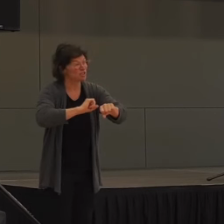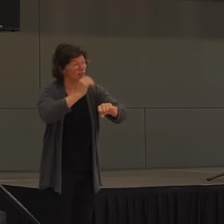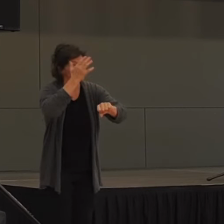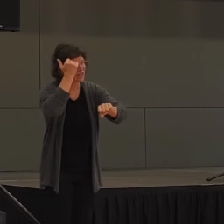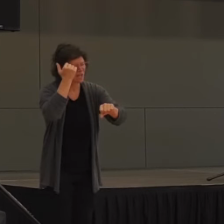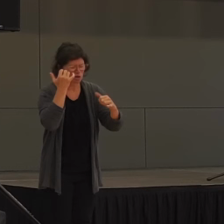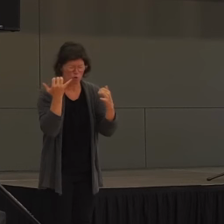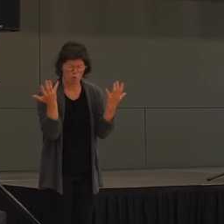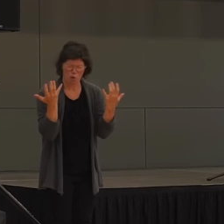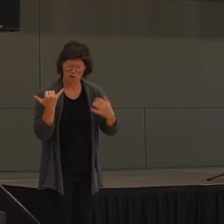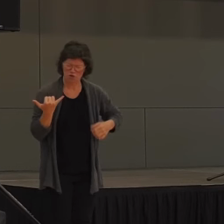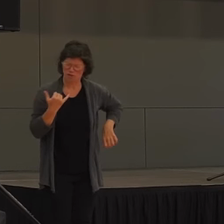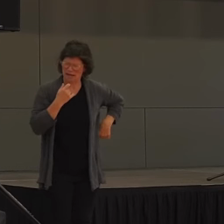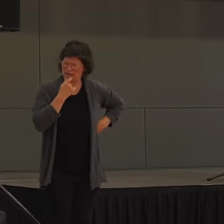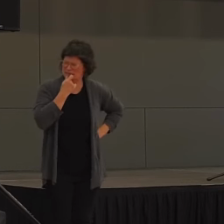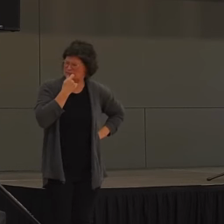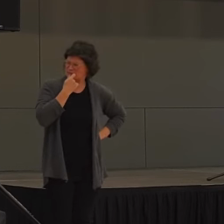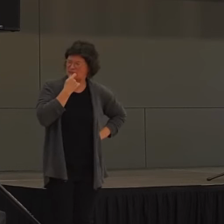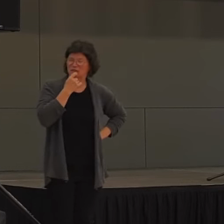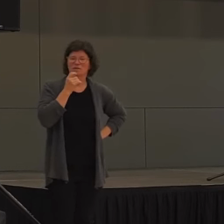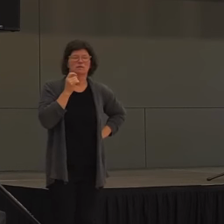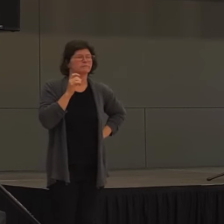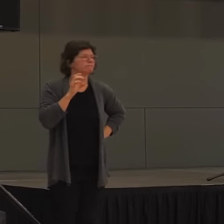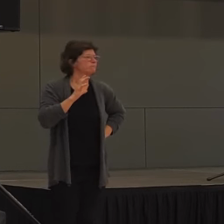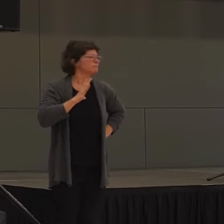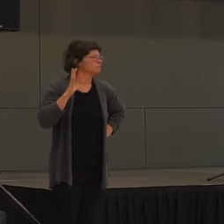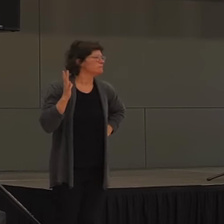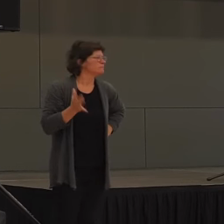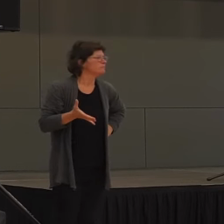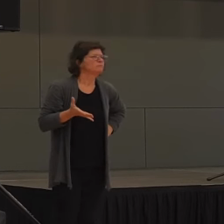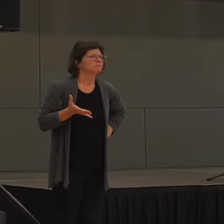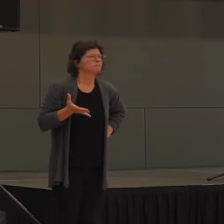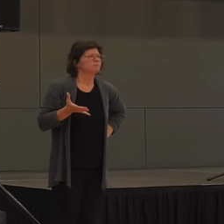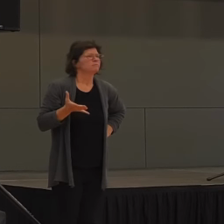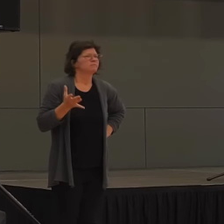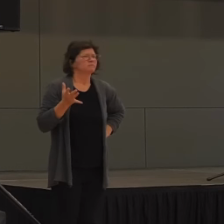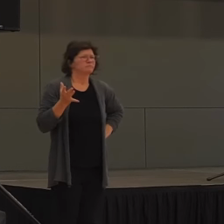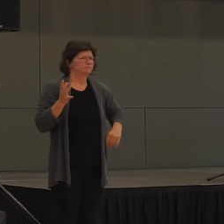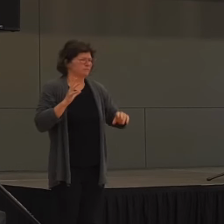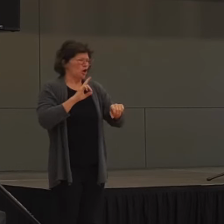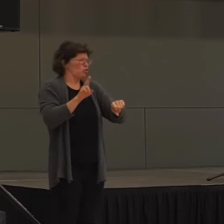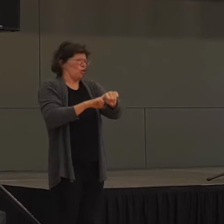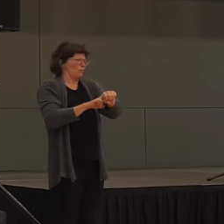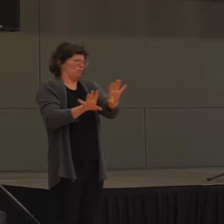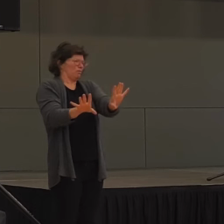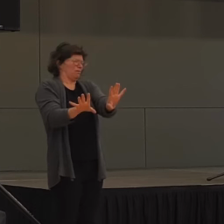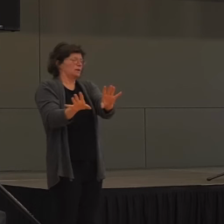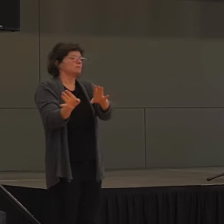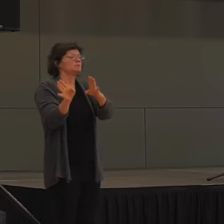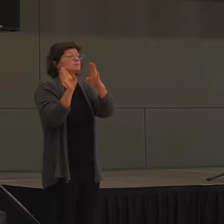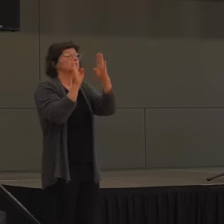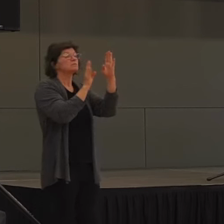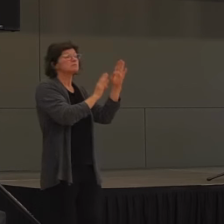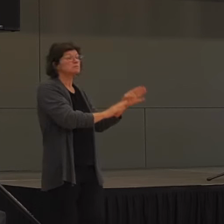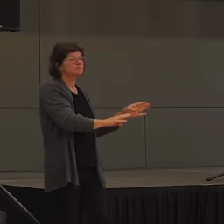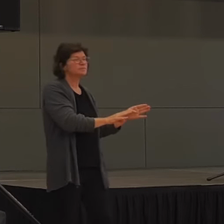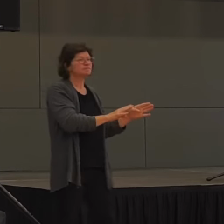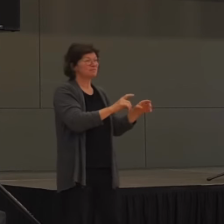If we forget the day of the week, that could be normal aging. What it talks about